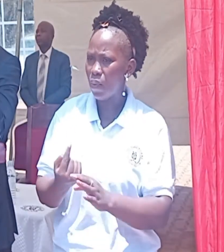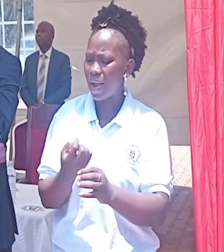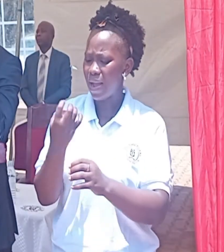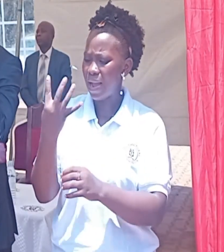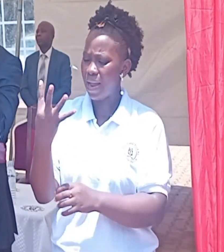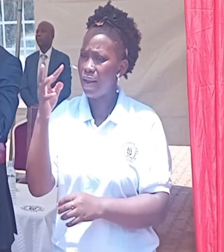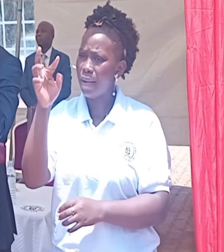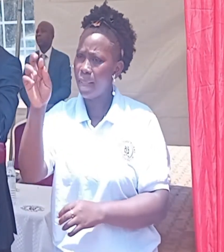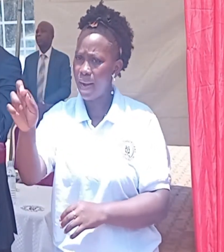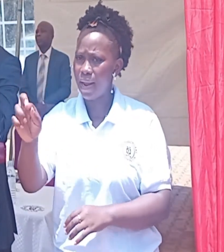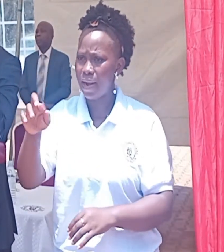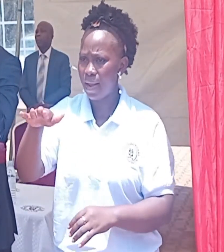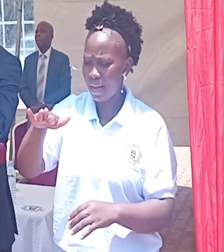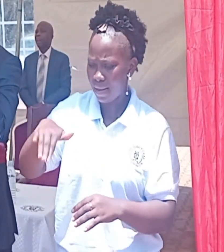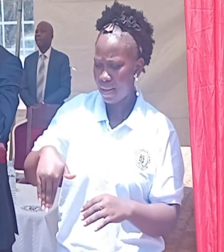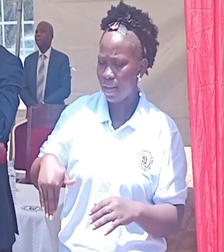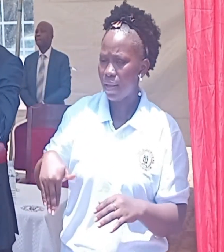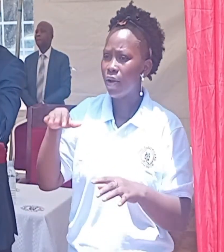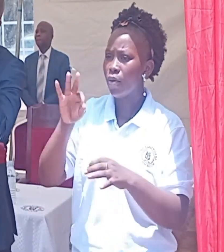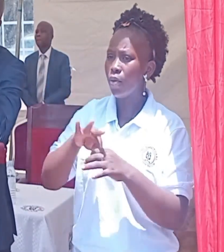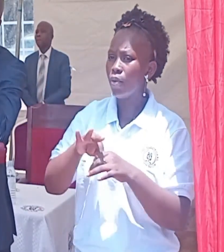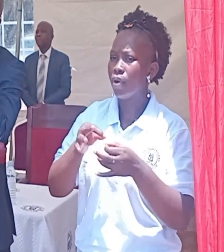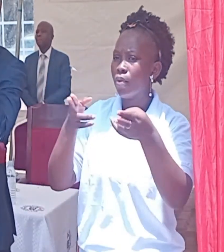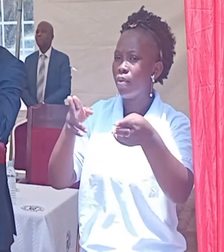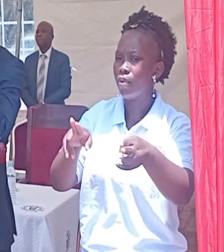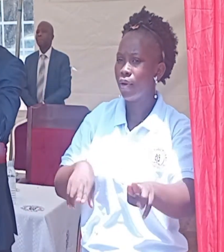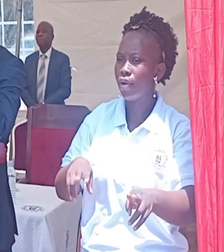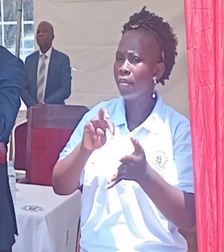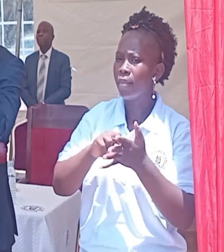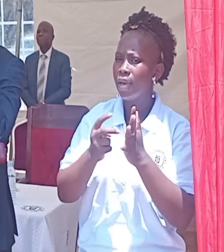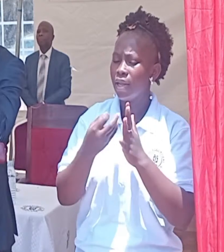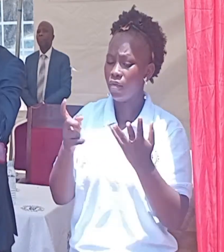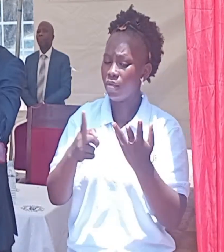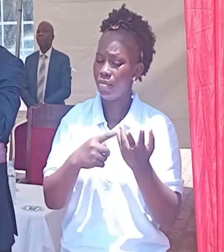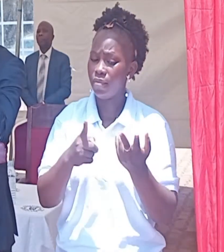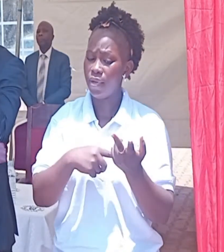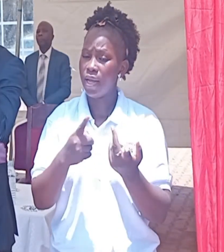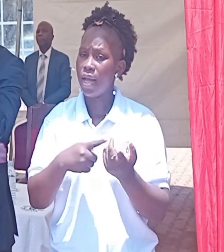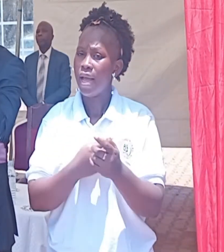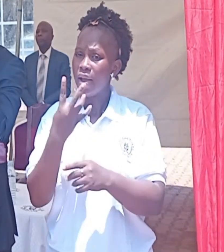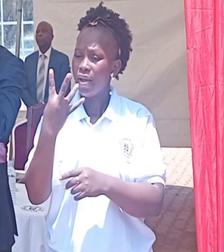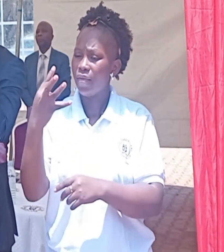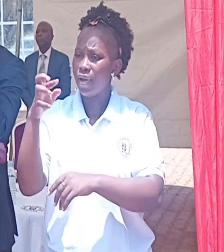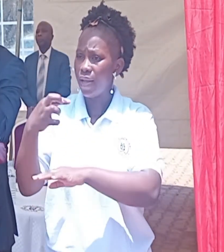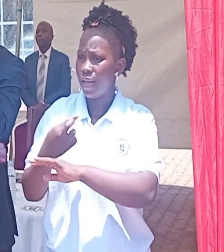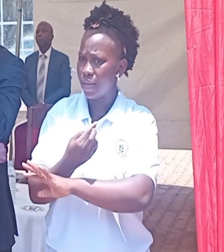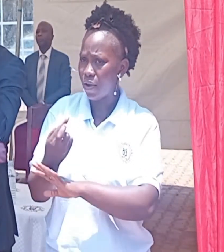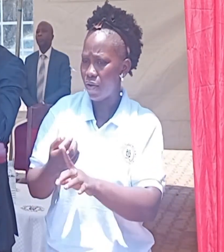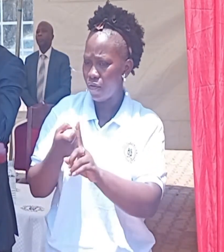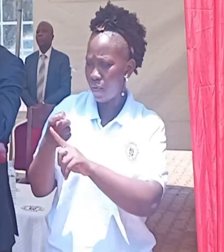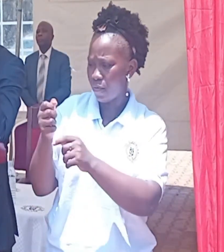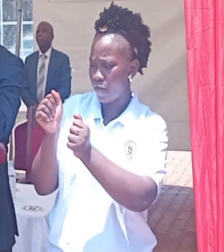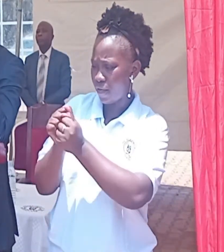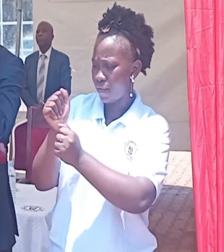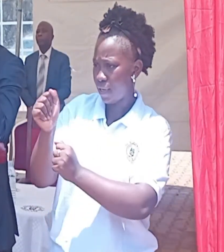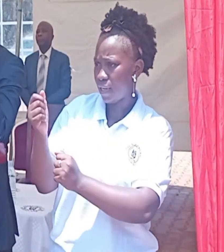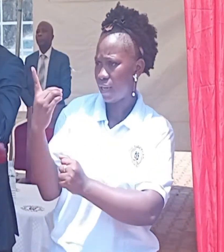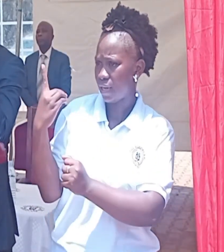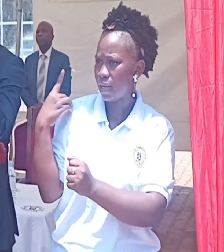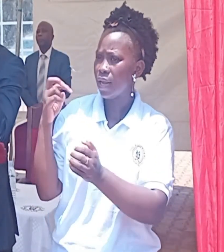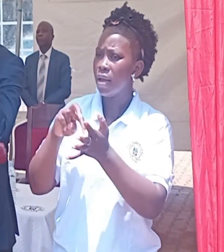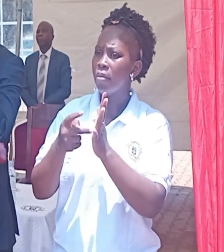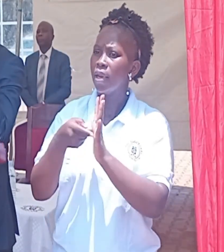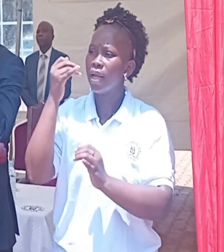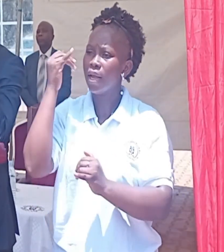48 okulonda kubeerewo. Kati bw'obala essaawa 48 kuba ennaku 15 kitegeeza nti kampeyini zirina